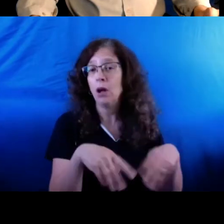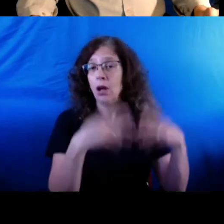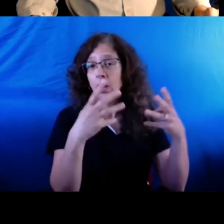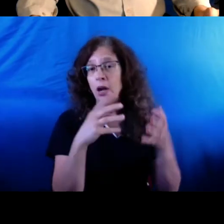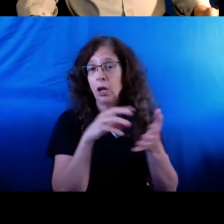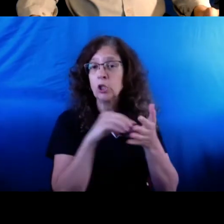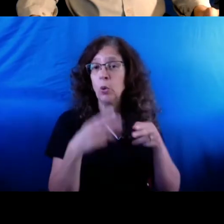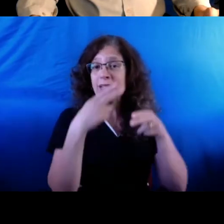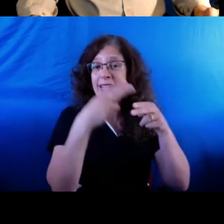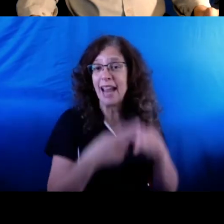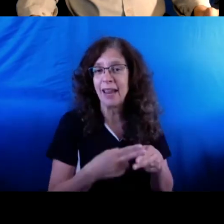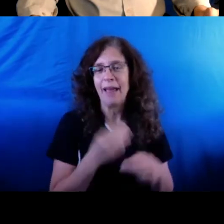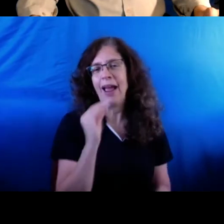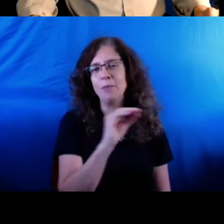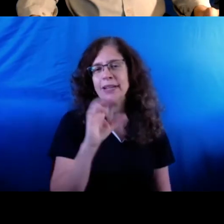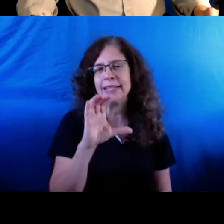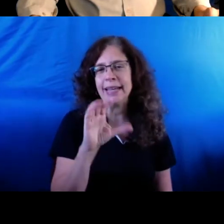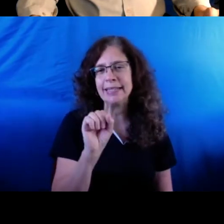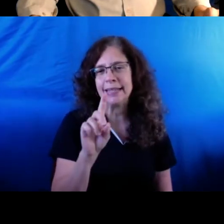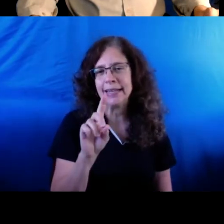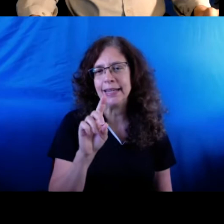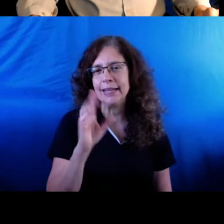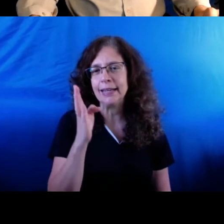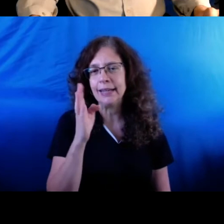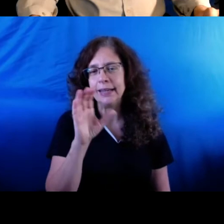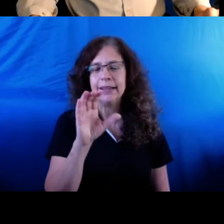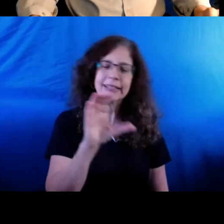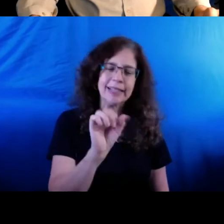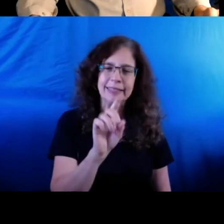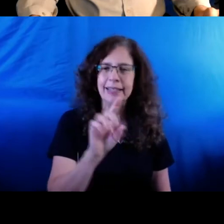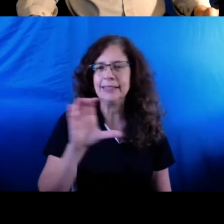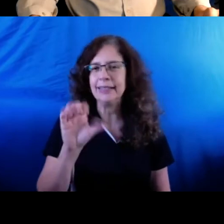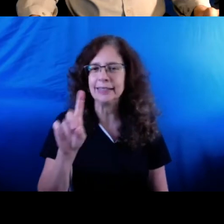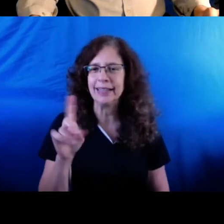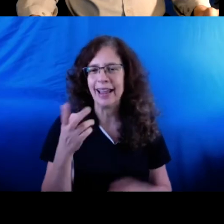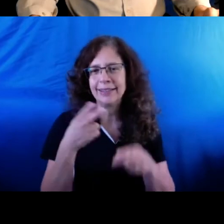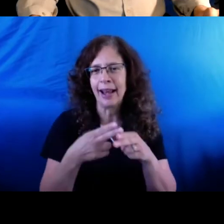You would go in, the student's name would come up. I put CSD